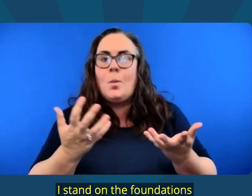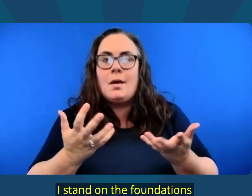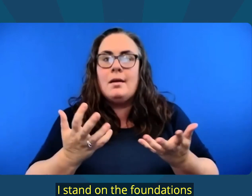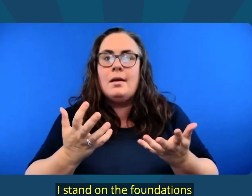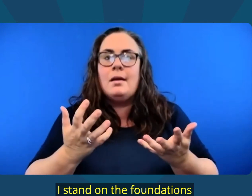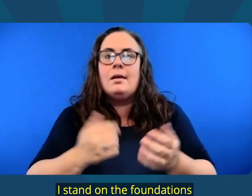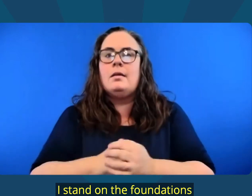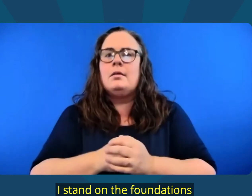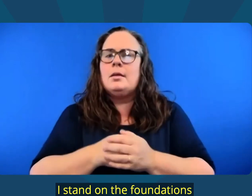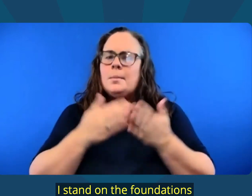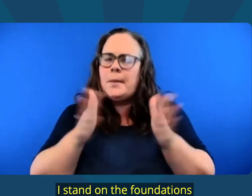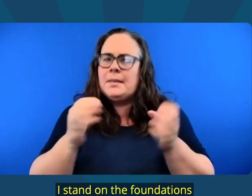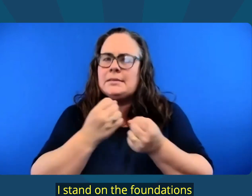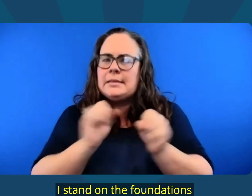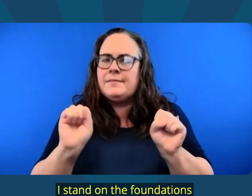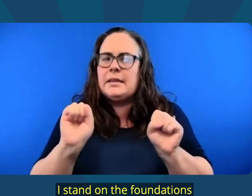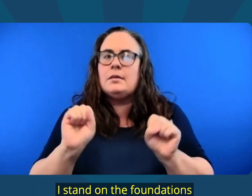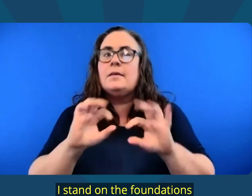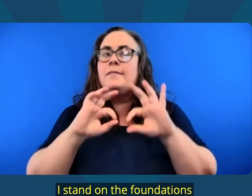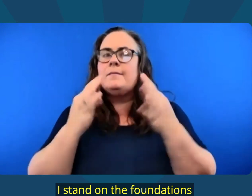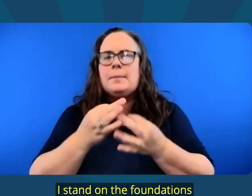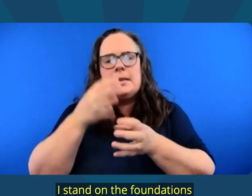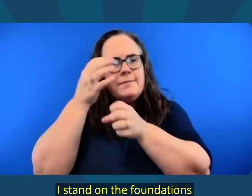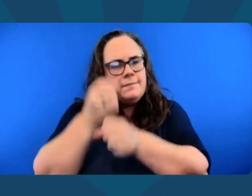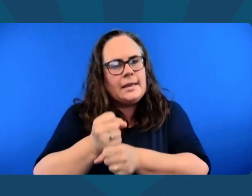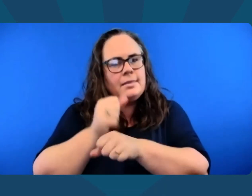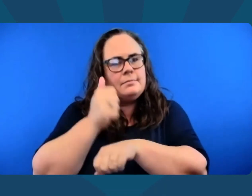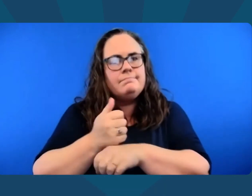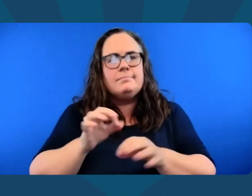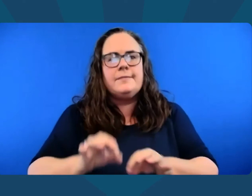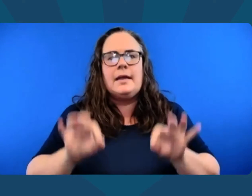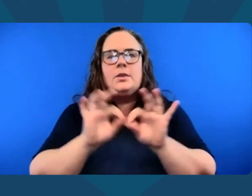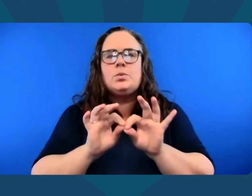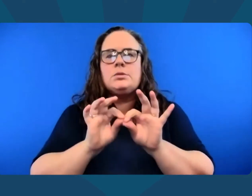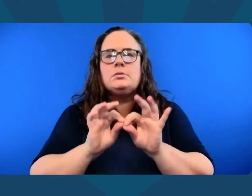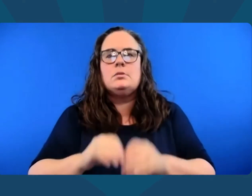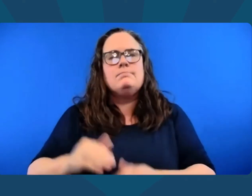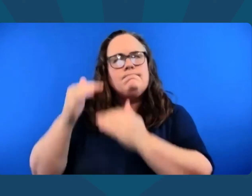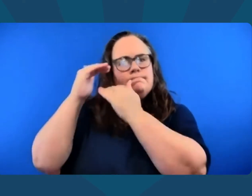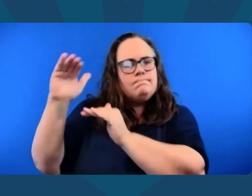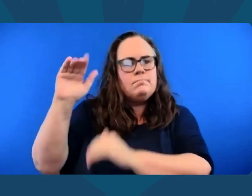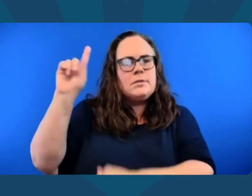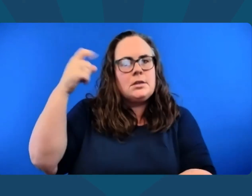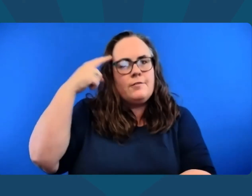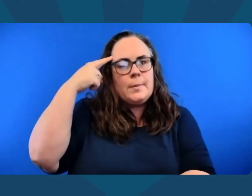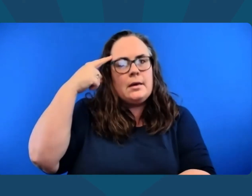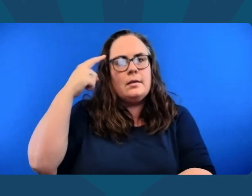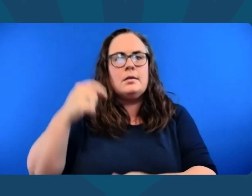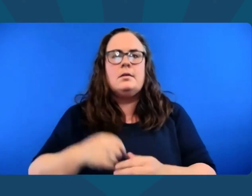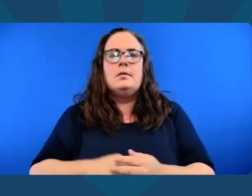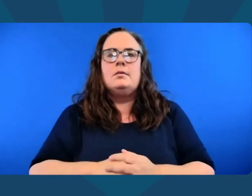I stand on the foundations of public safety, family and faith-based values,